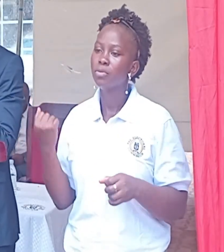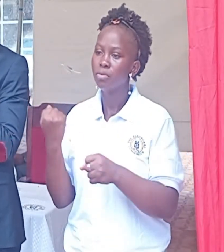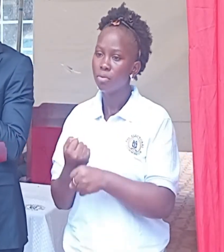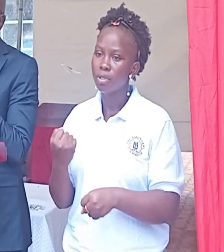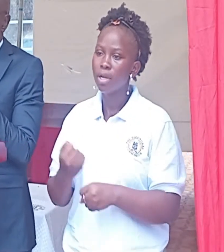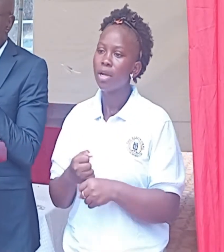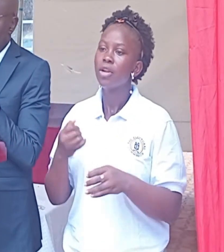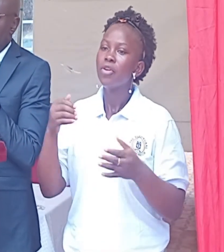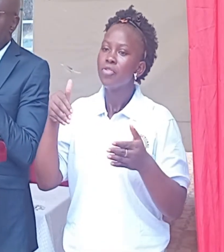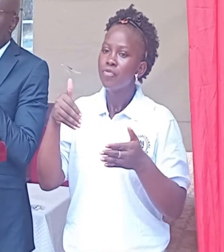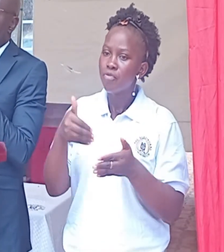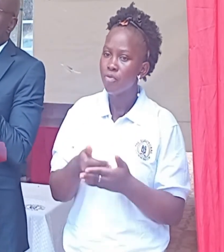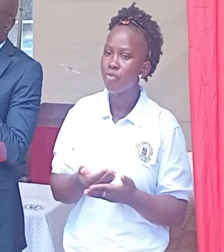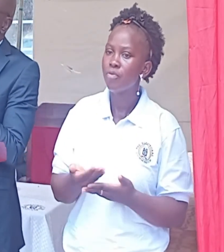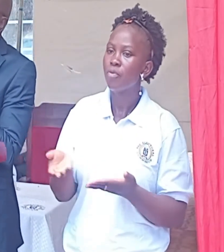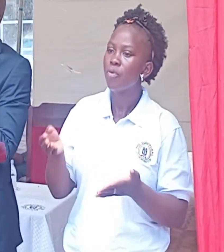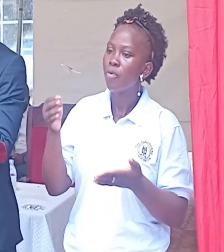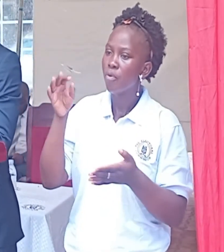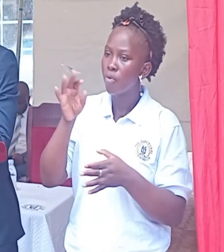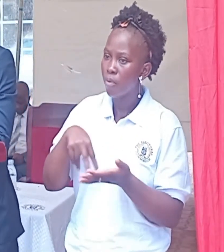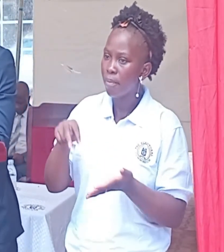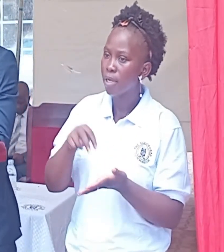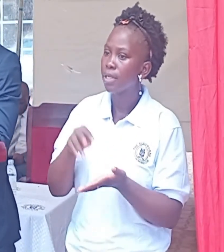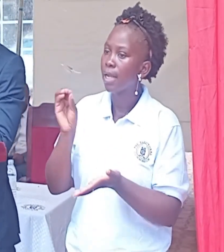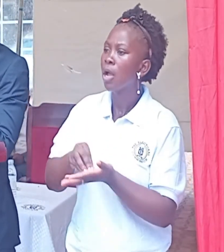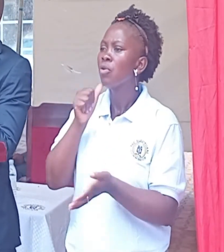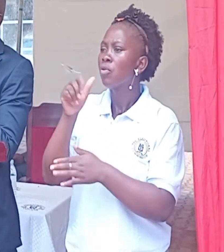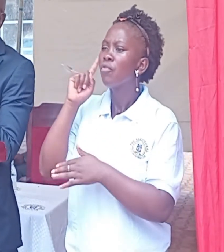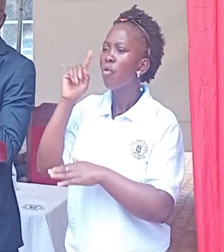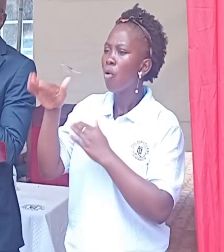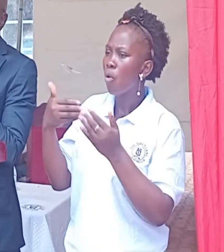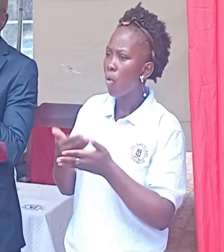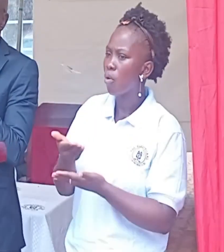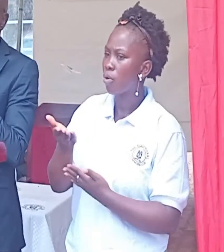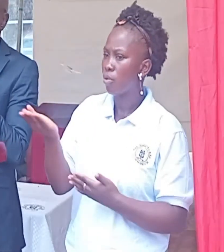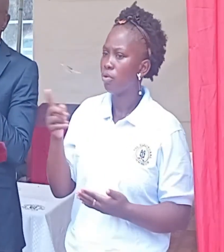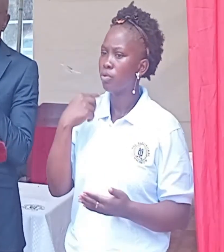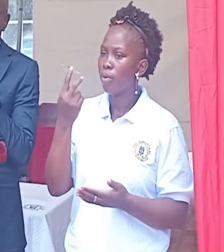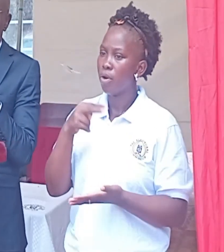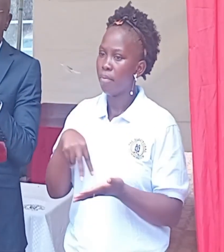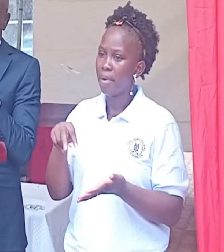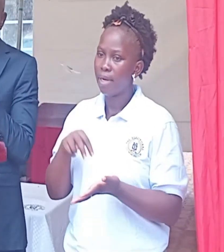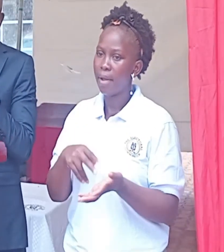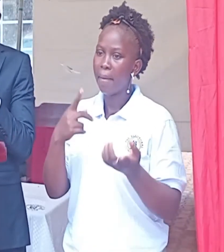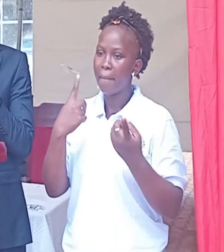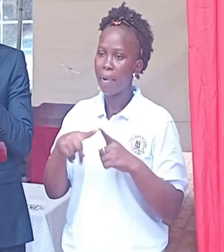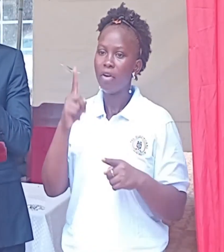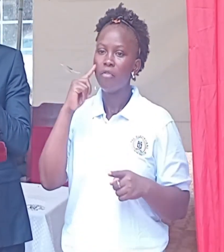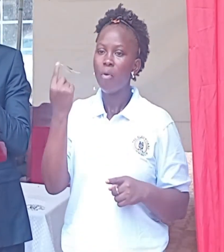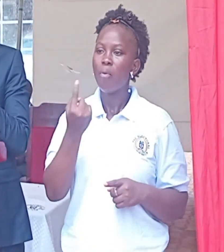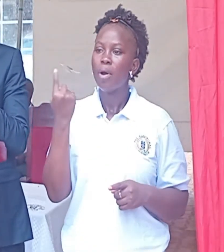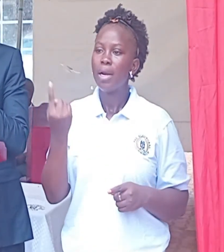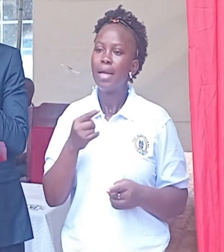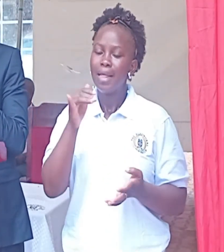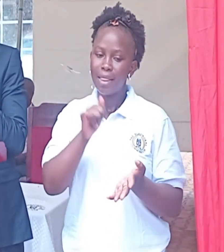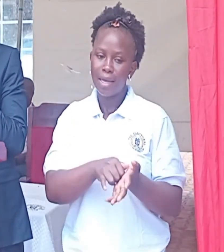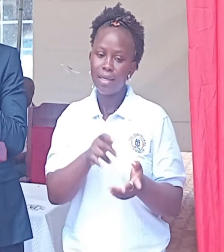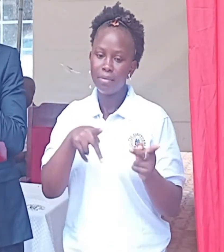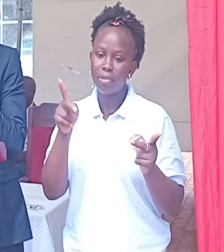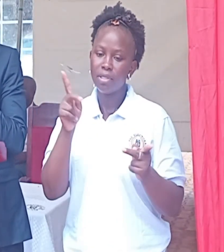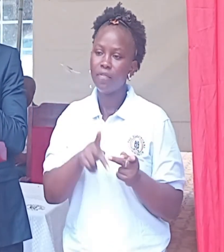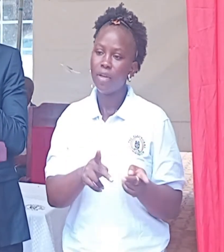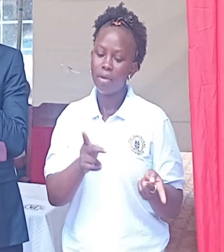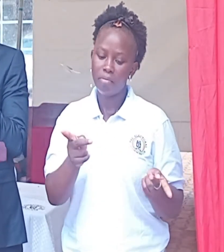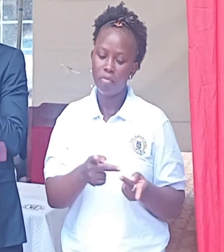fresh nominations, not for all those who were nominated, but for only that particular